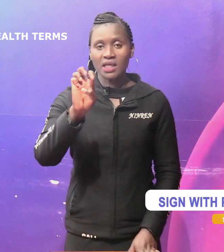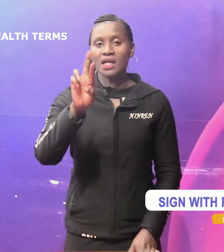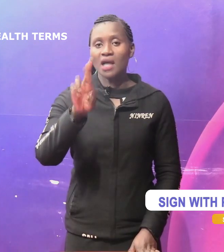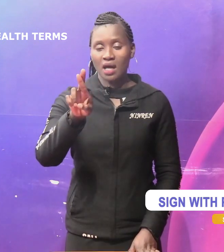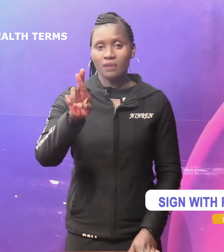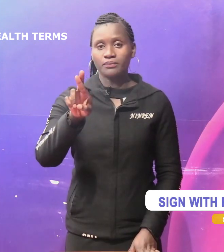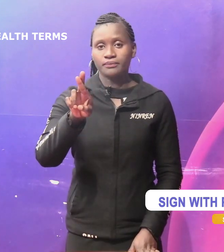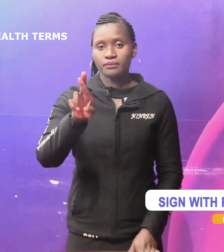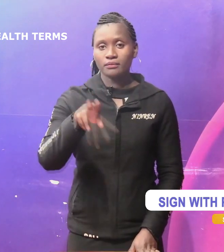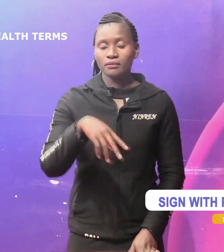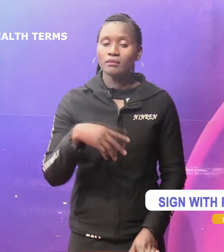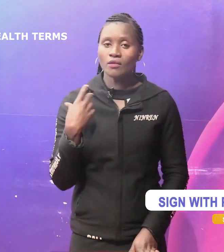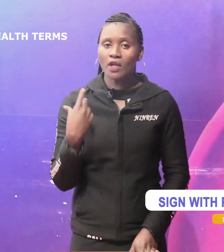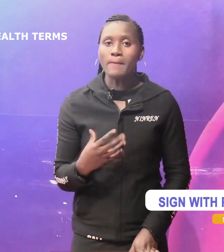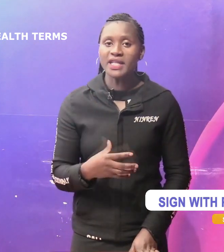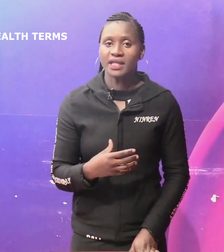B-E-T-T-E-R, better,